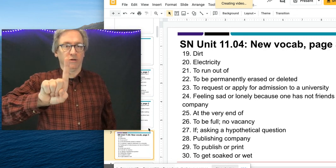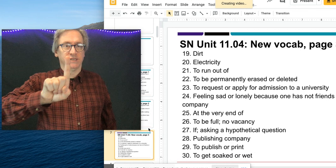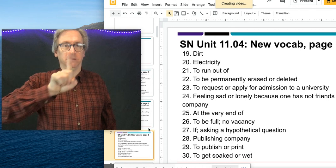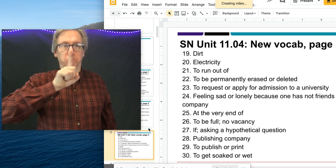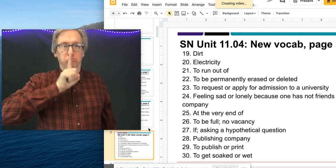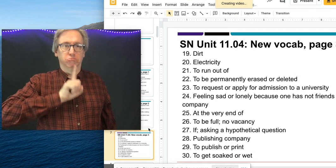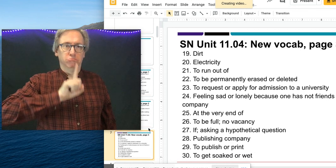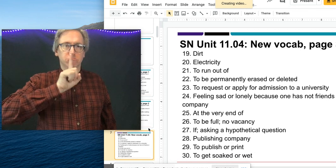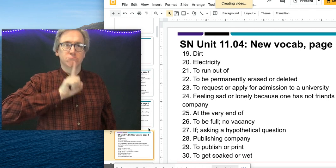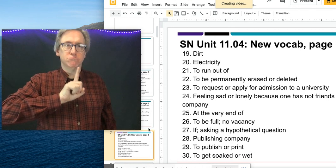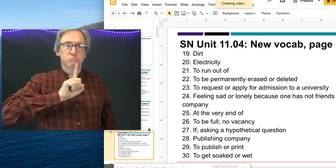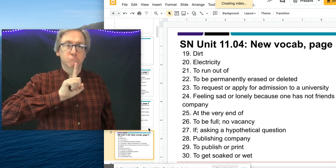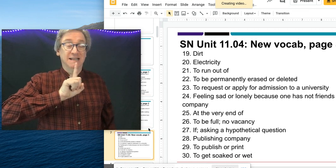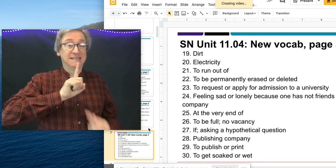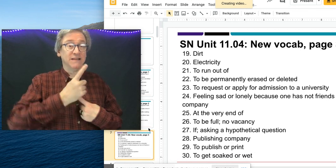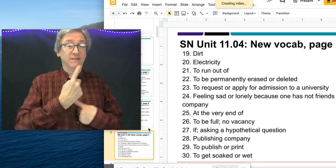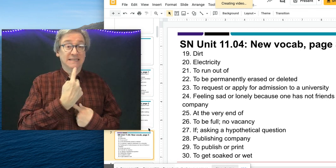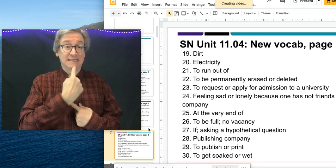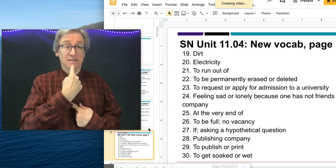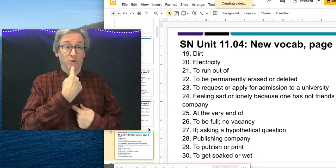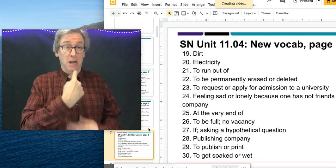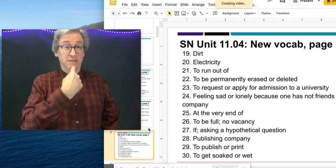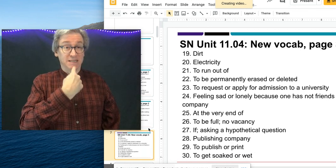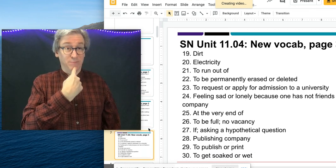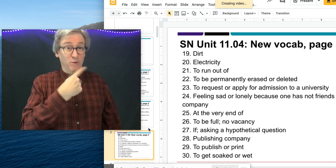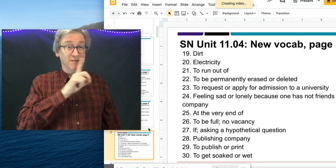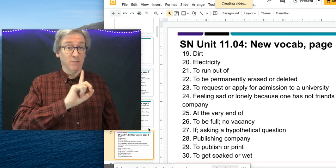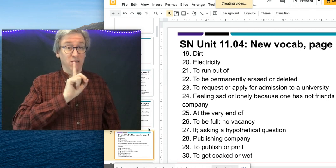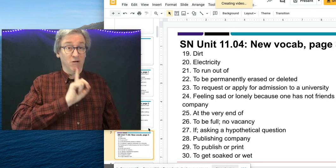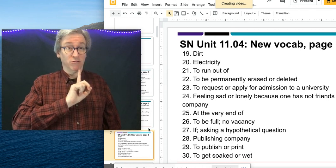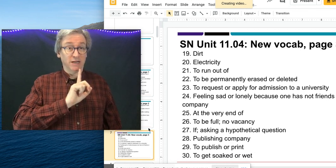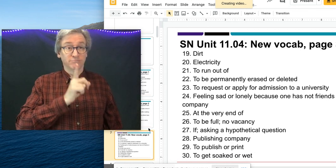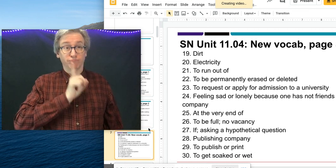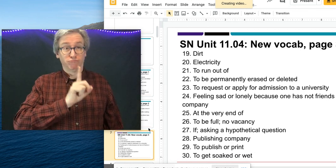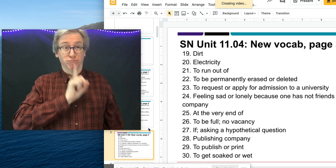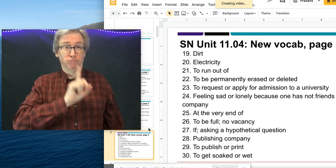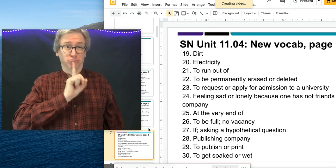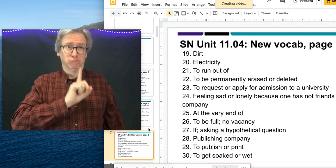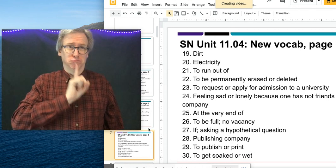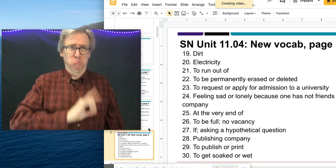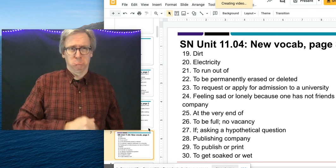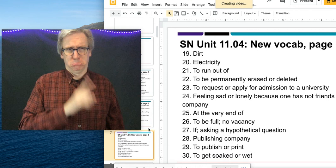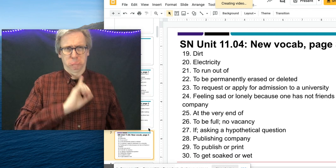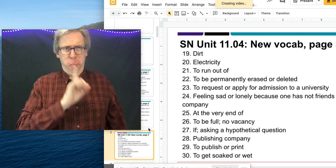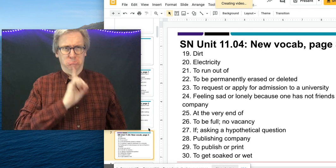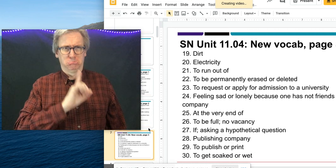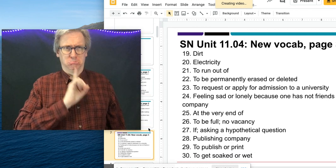one person, it's kind of like disappointed. I'm disappointed I'm alone, right?